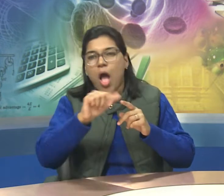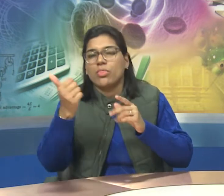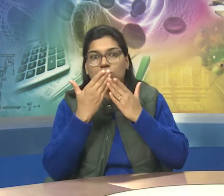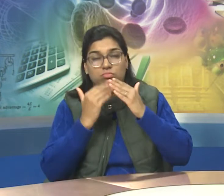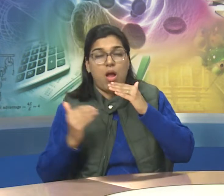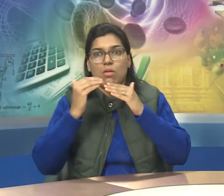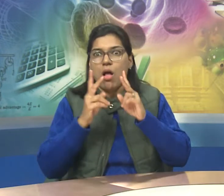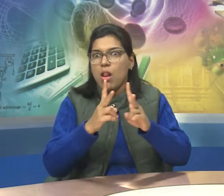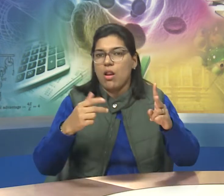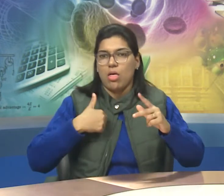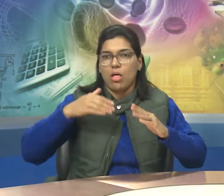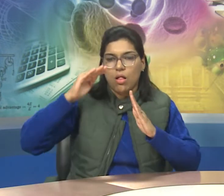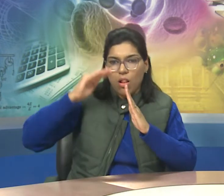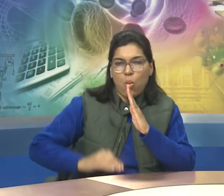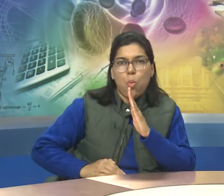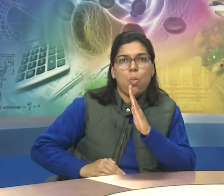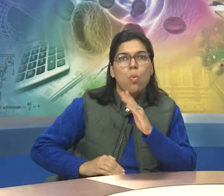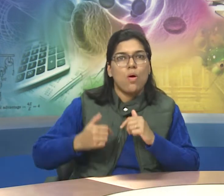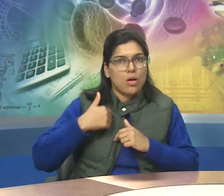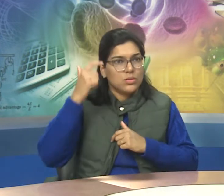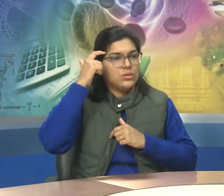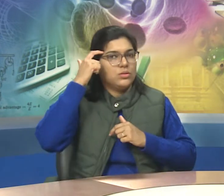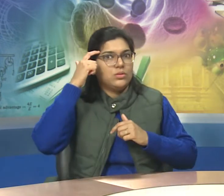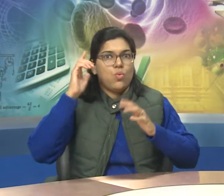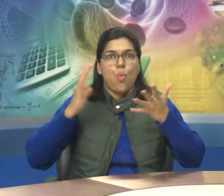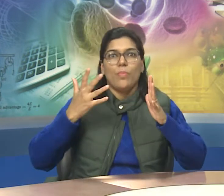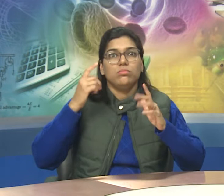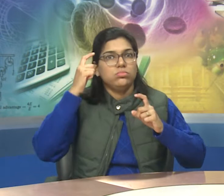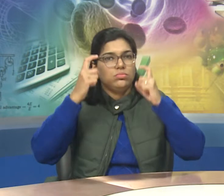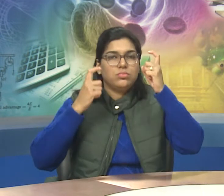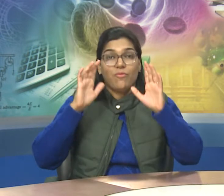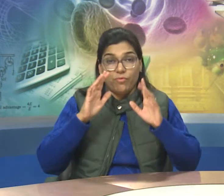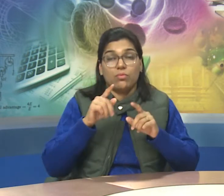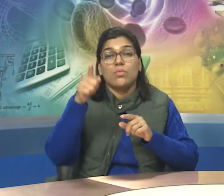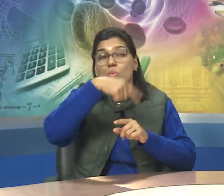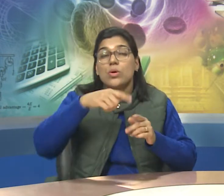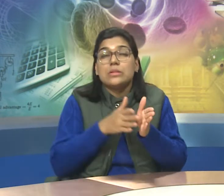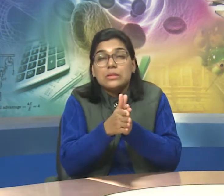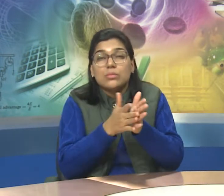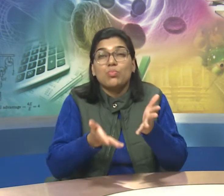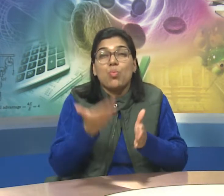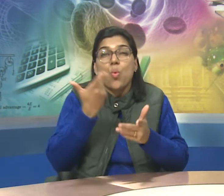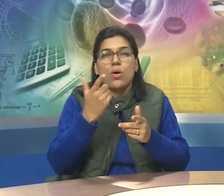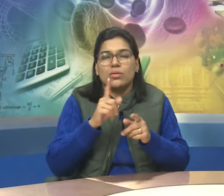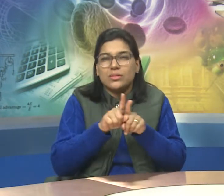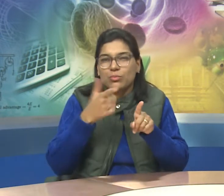the top and be successful.